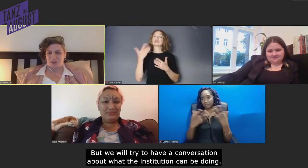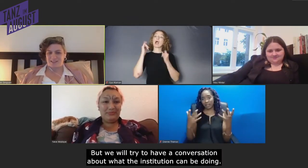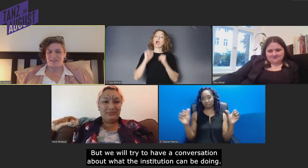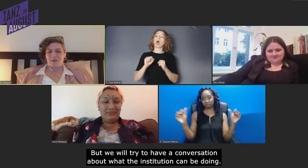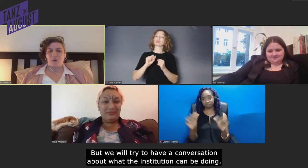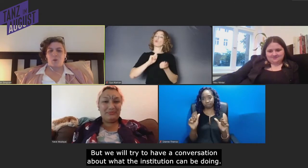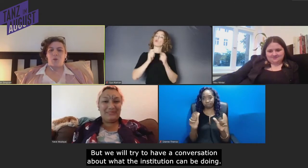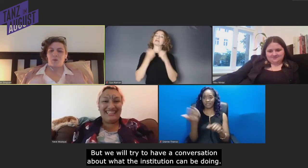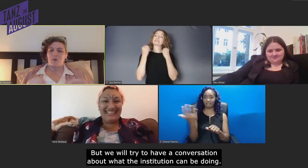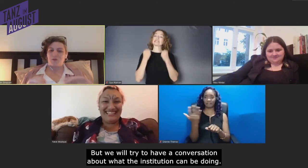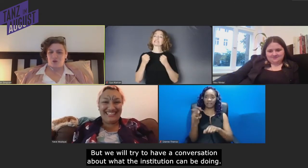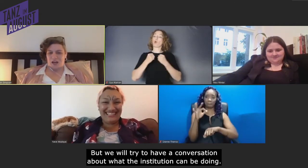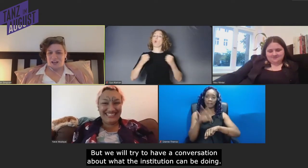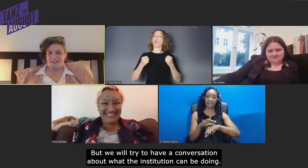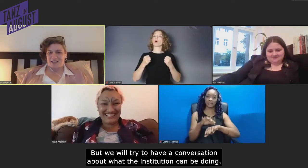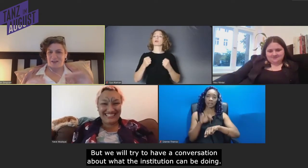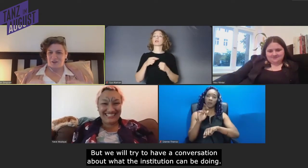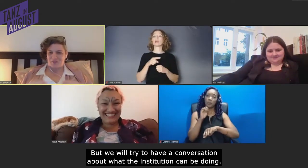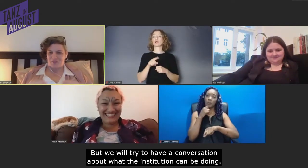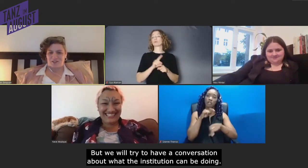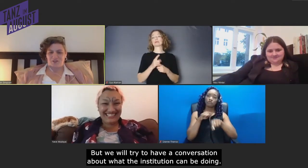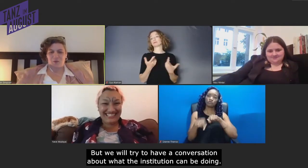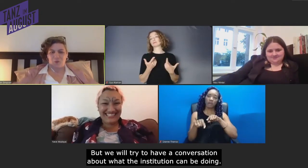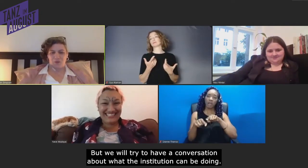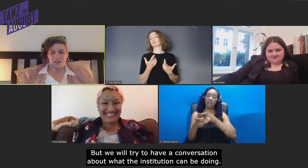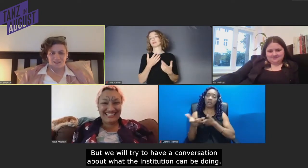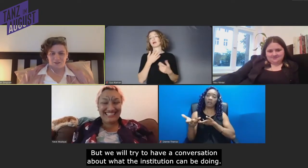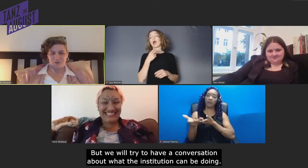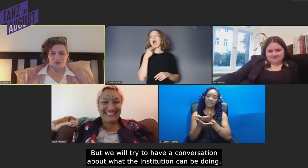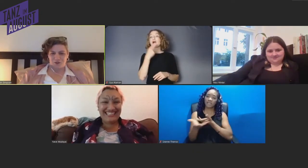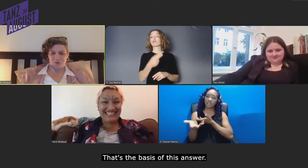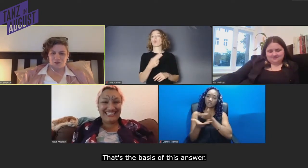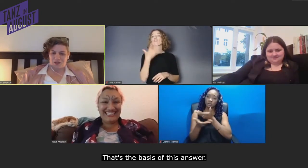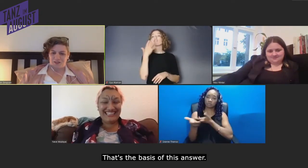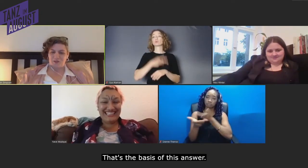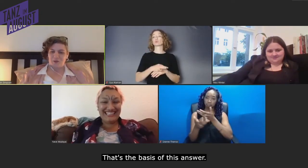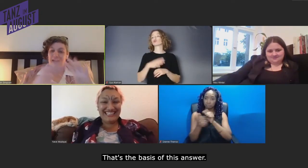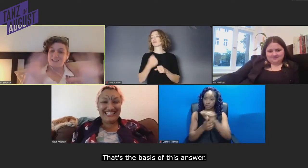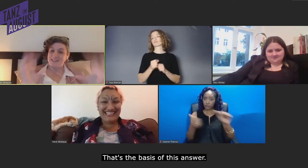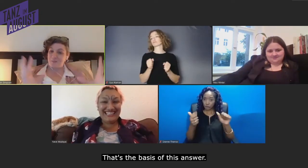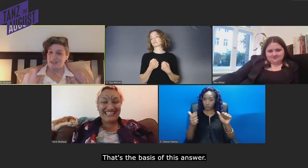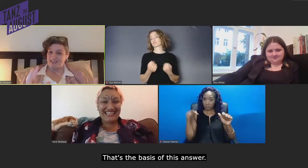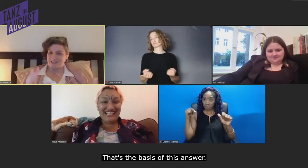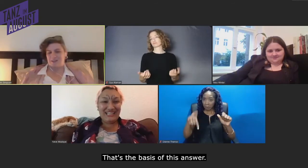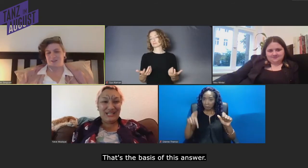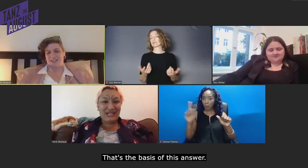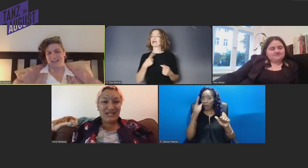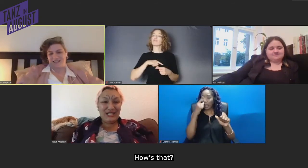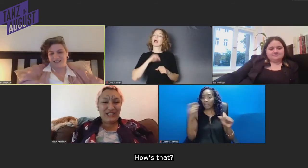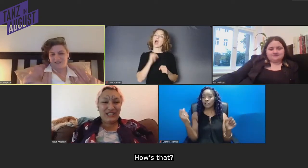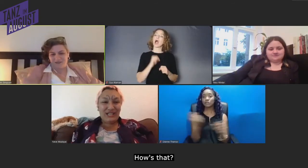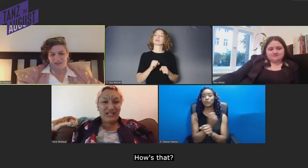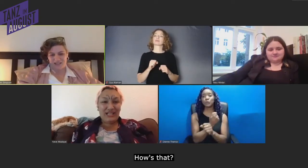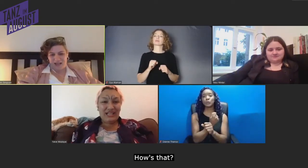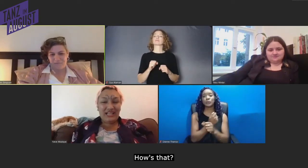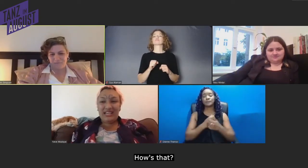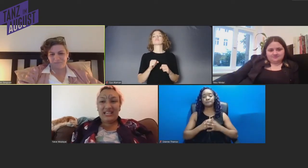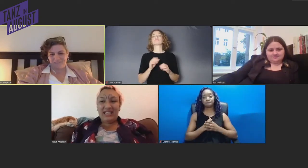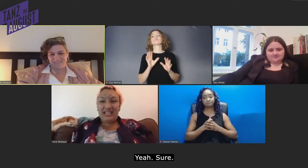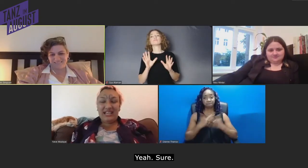but we will try to have a conversation about what the institution could be doing. So that's the basis of this answer. How's